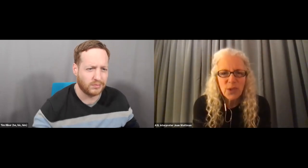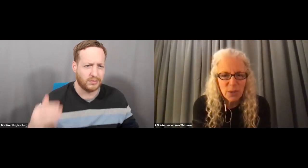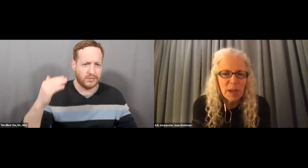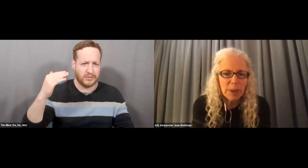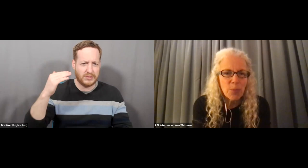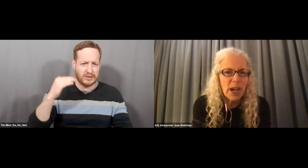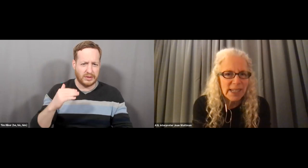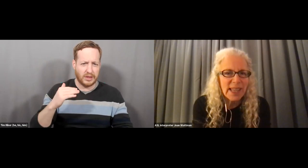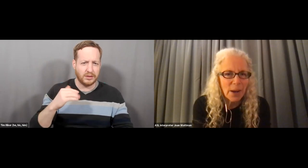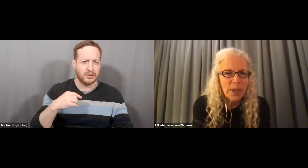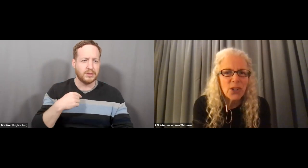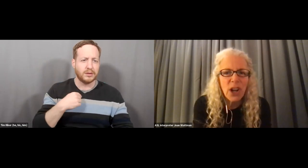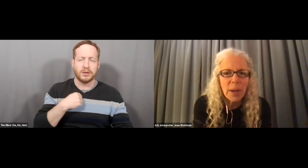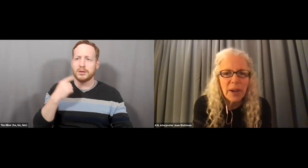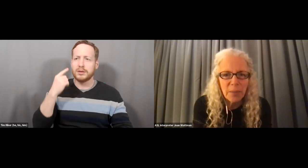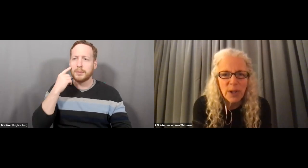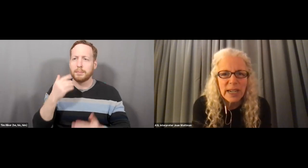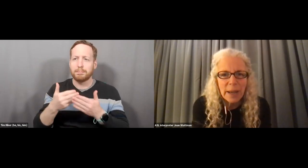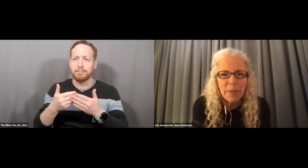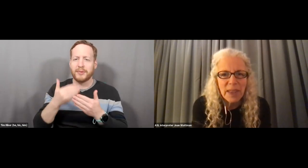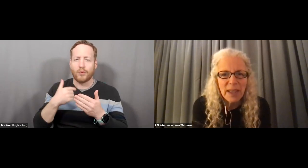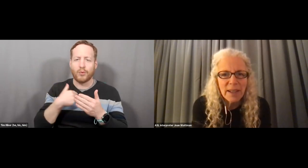to be able to process that. We can talk about it more in depth.